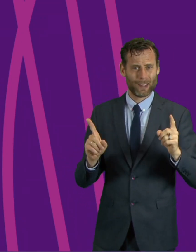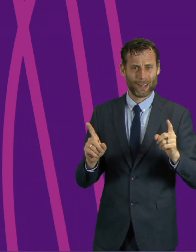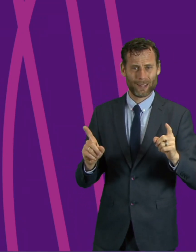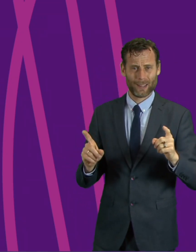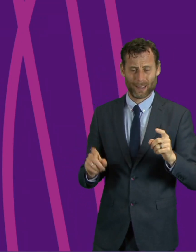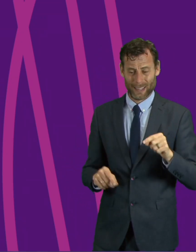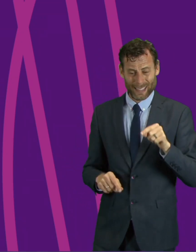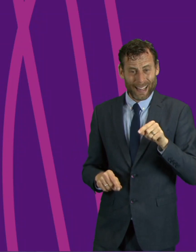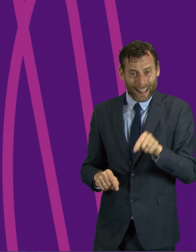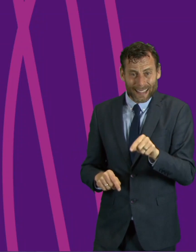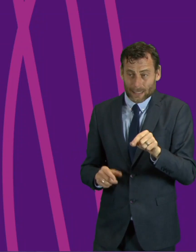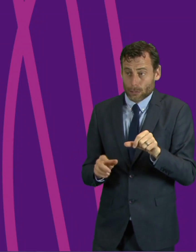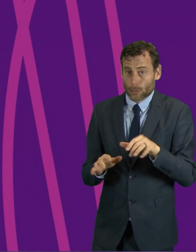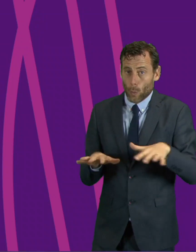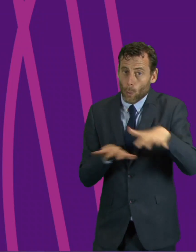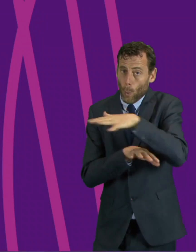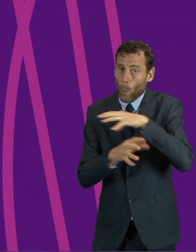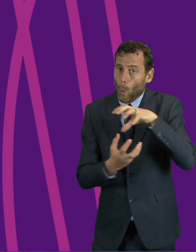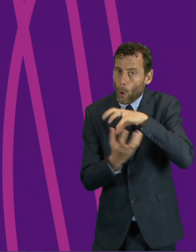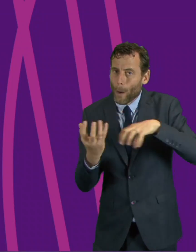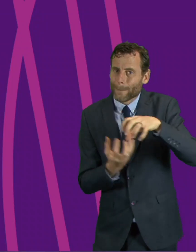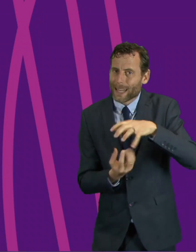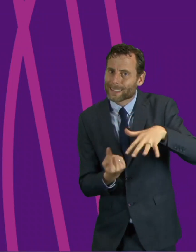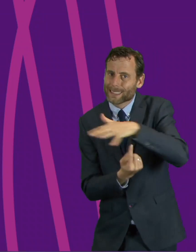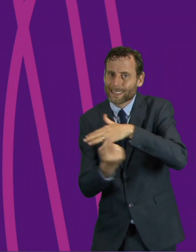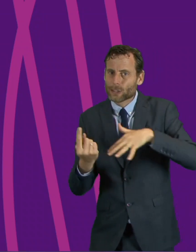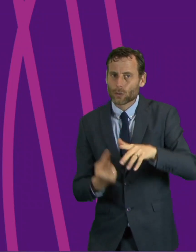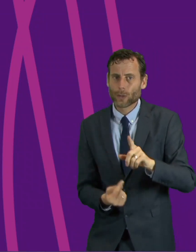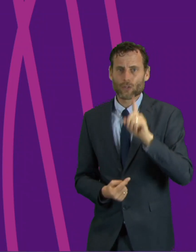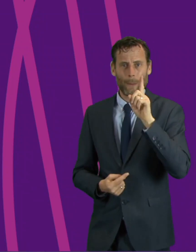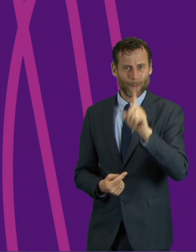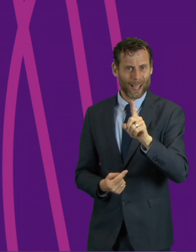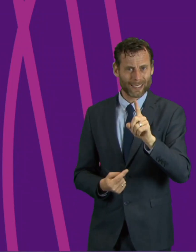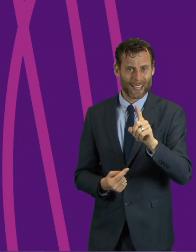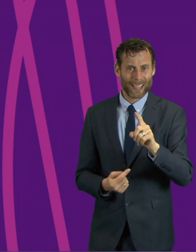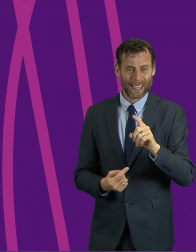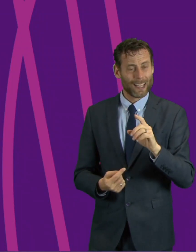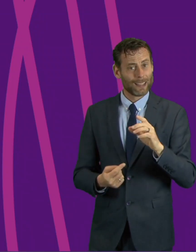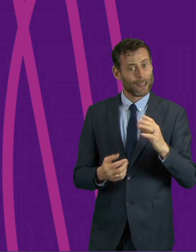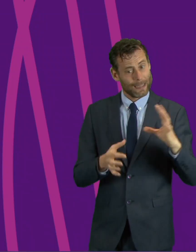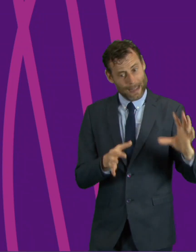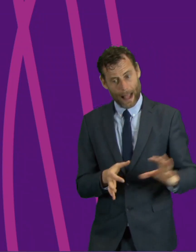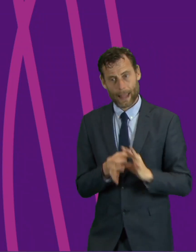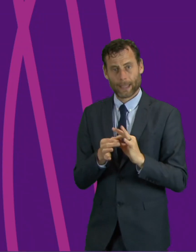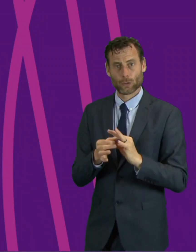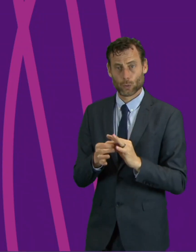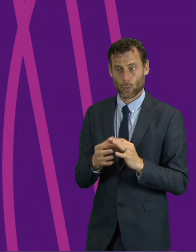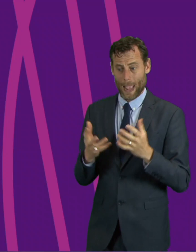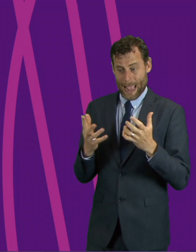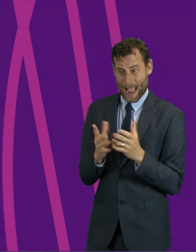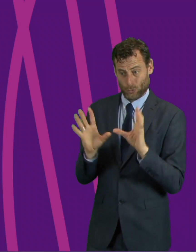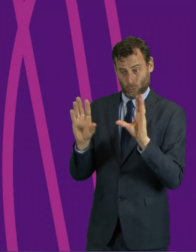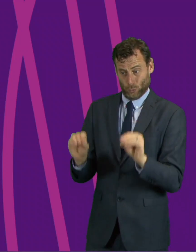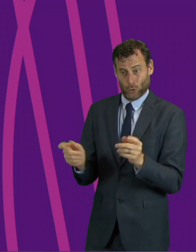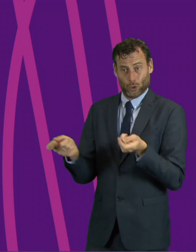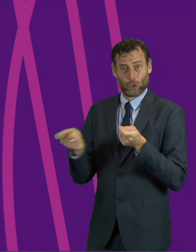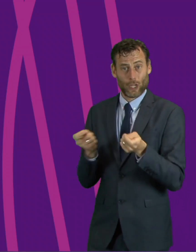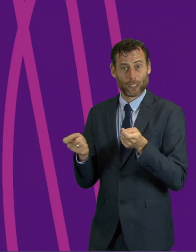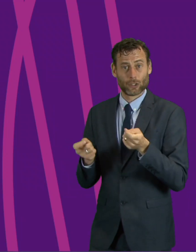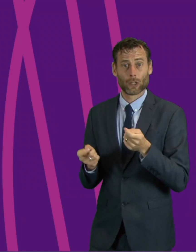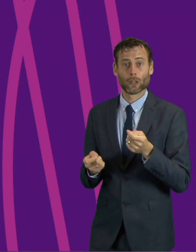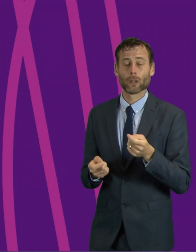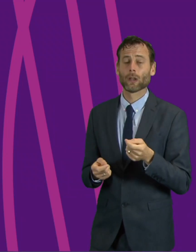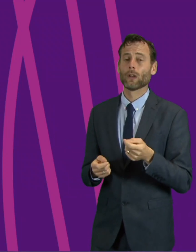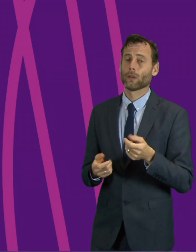face, but it is also the necessity we now face to try to get to what is not changing over the next period is